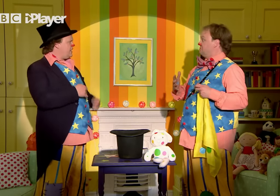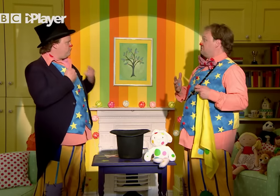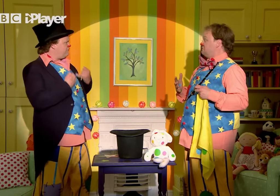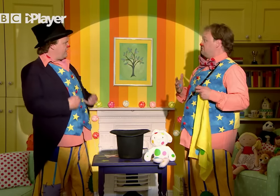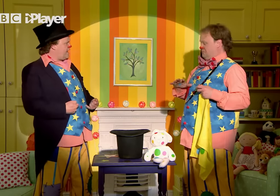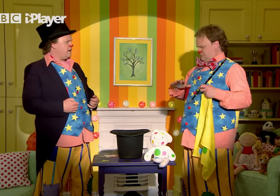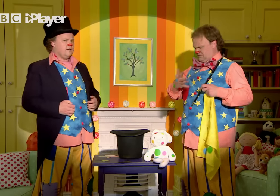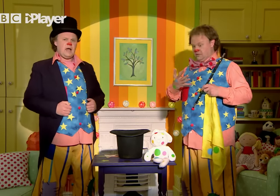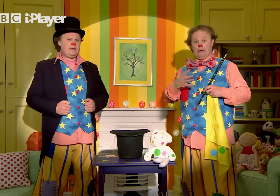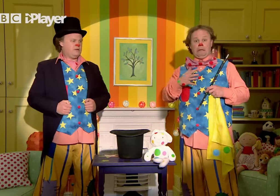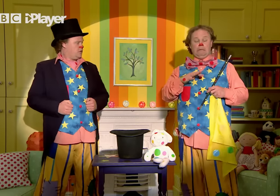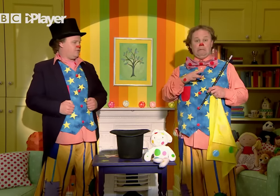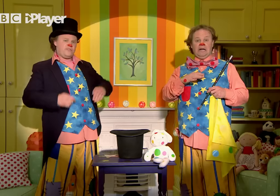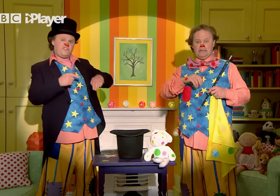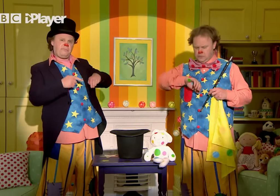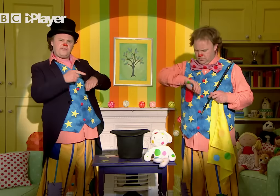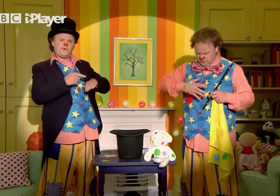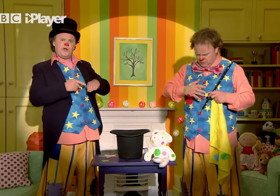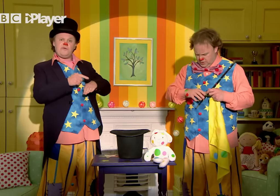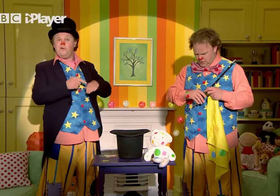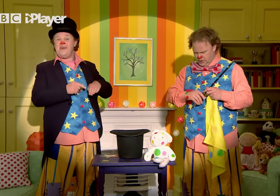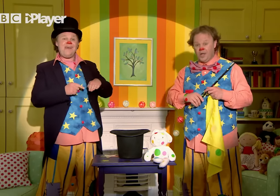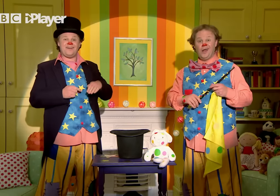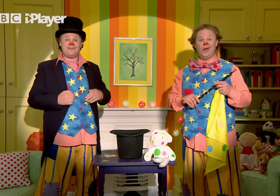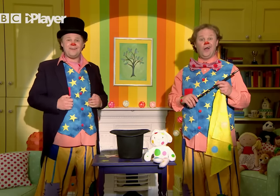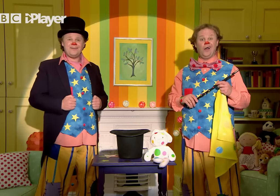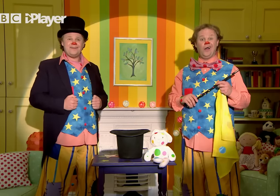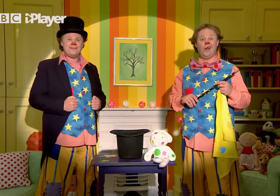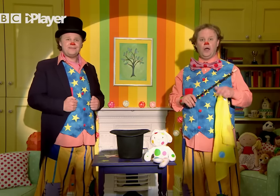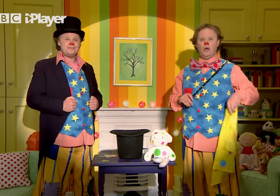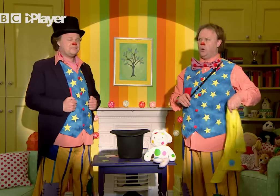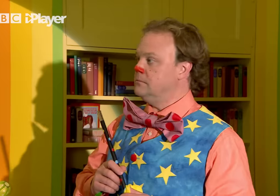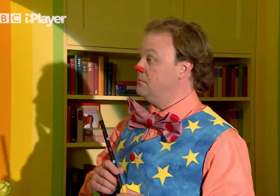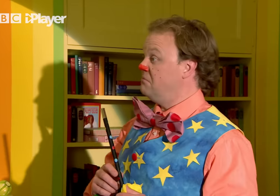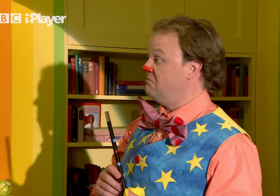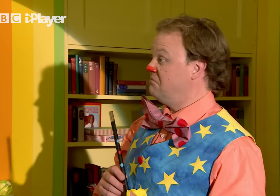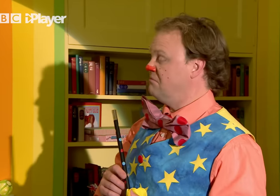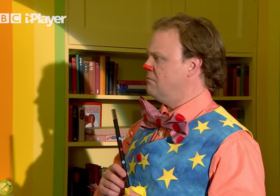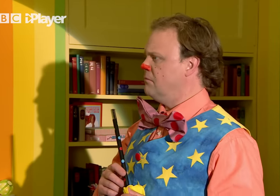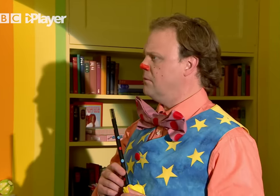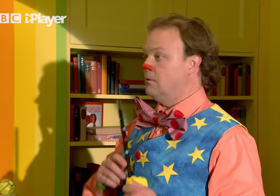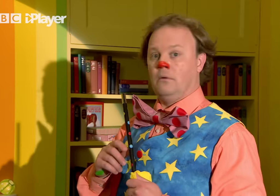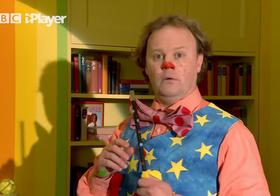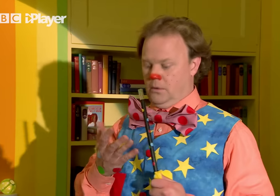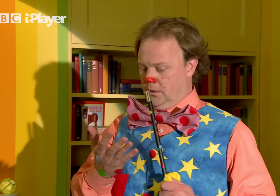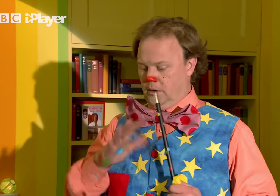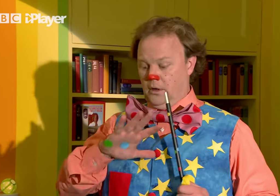you sick? I mean, you've got spots all over your hand. No, Lord Tumble. He's not sick,